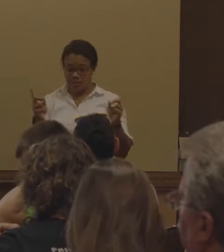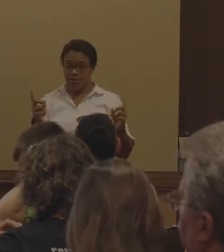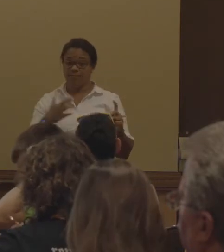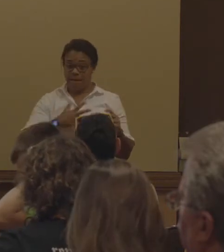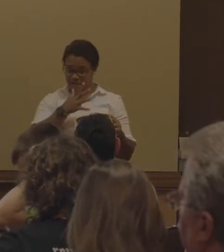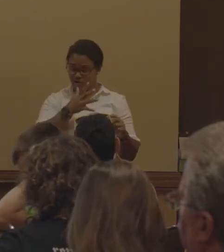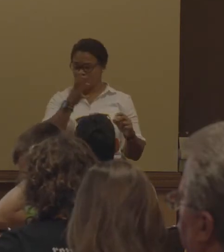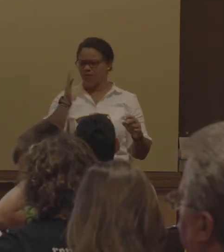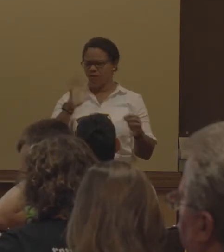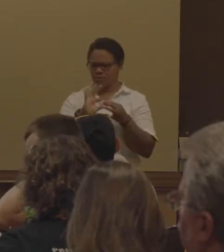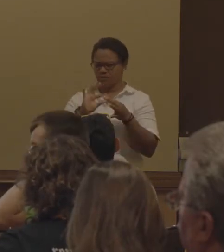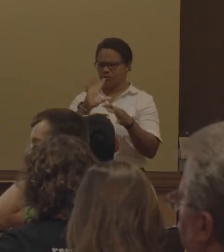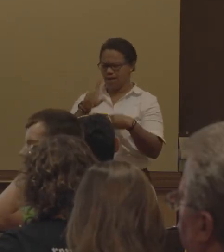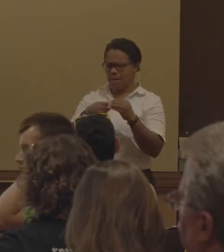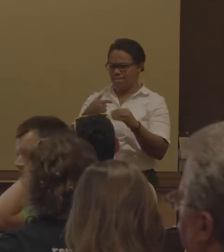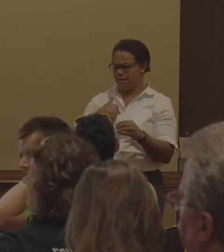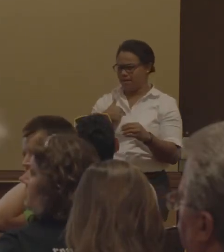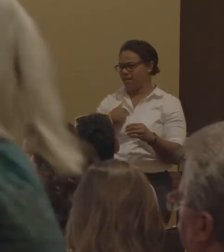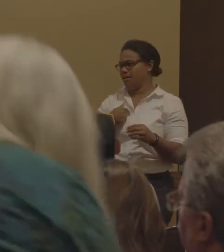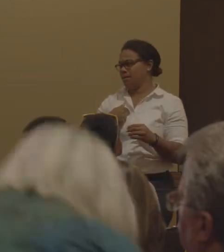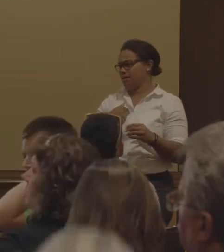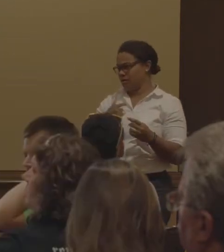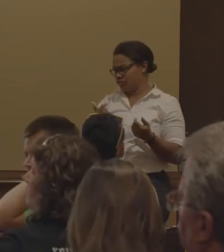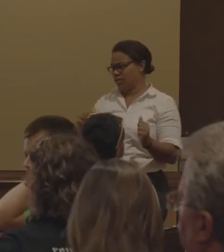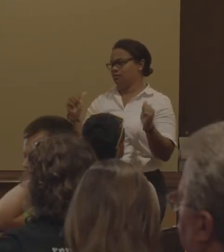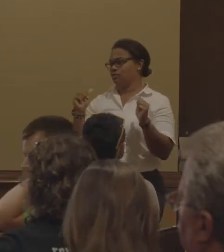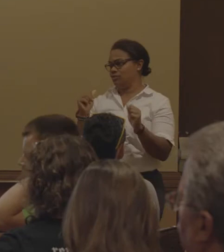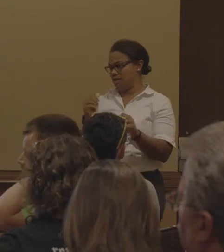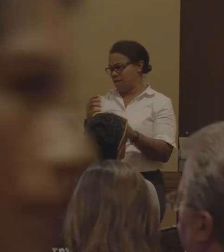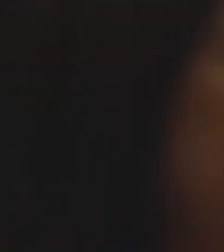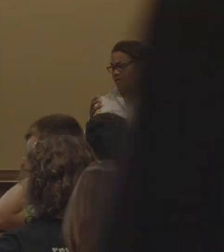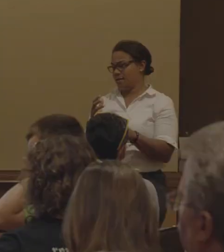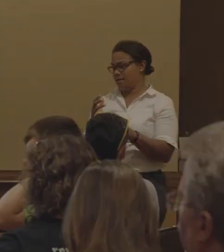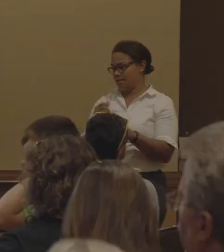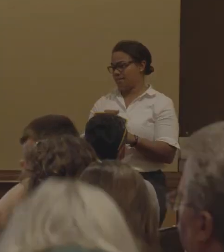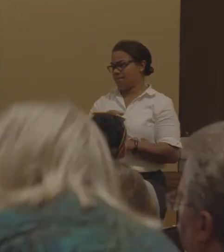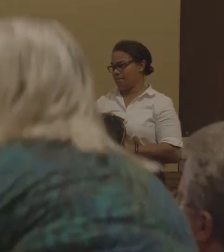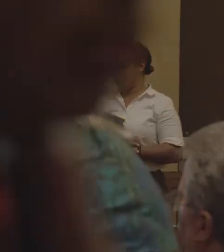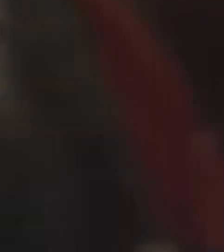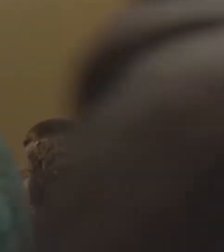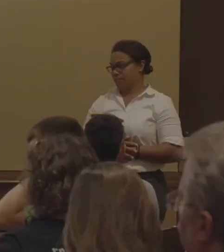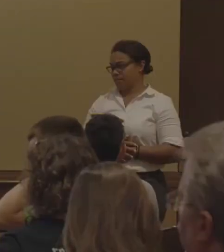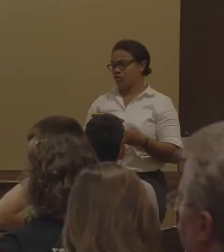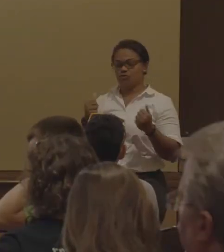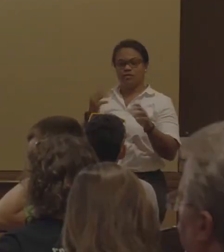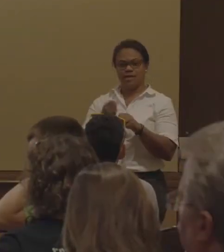me pursuing getting walk